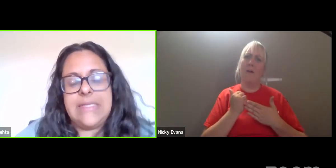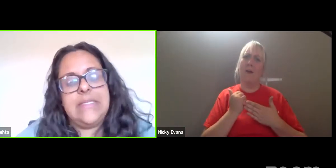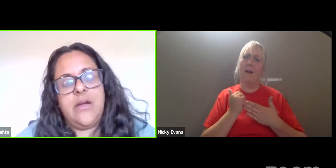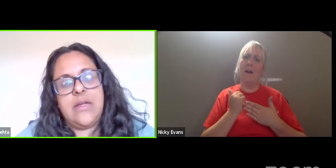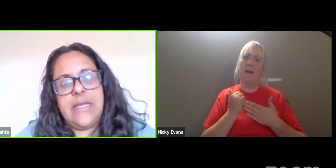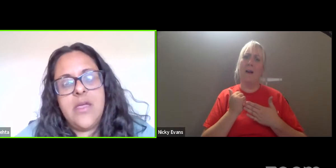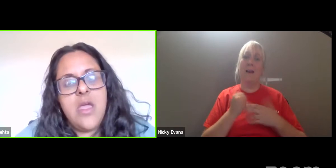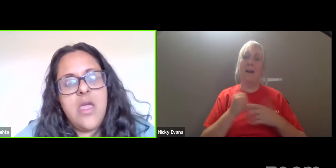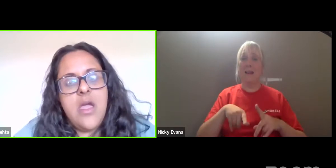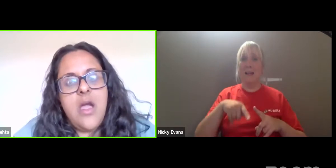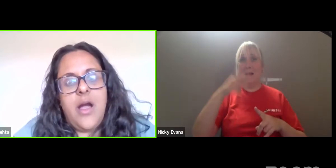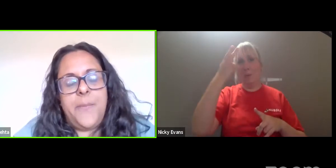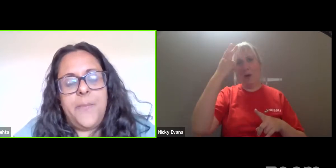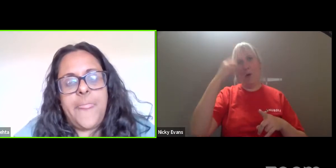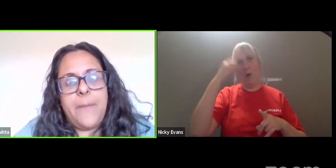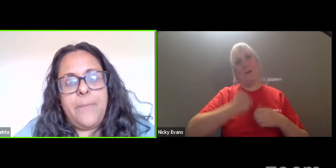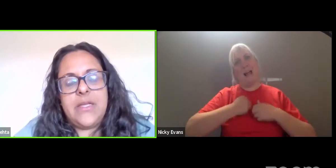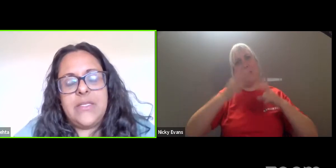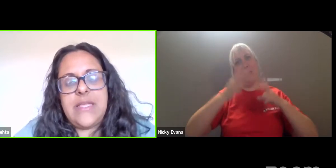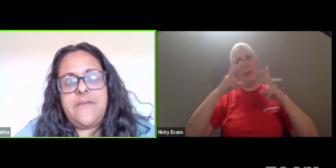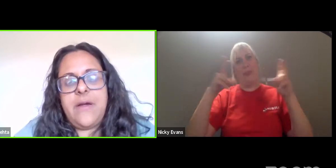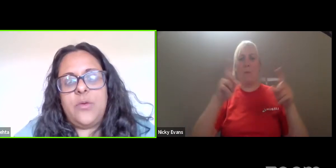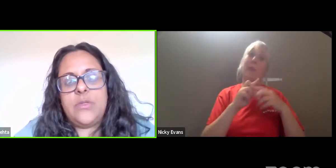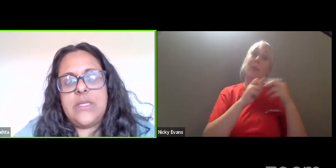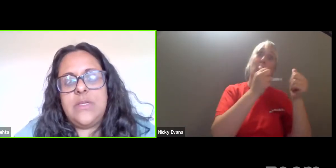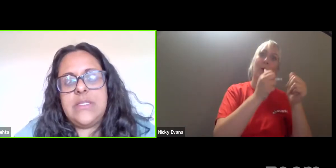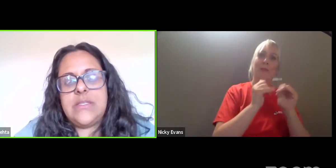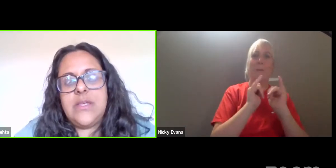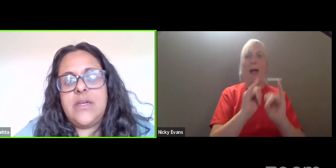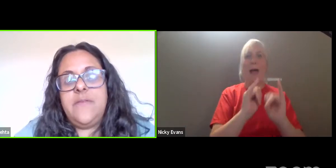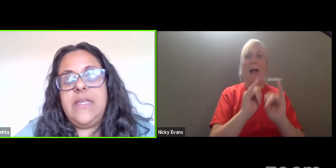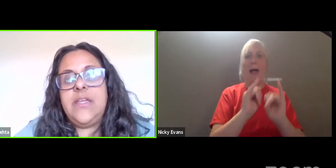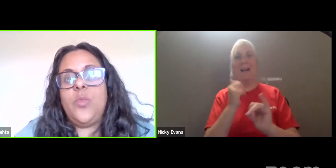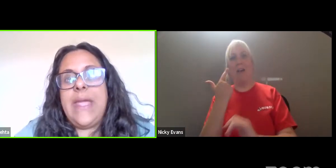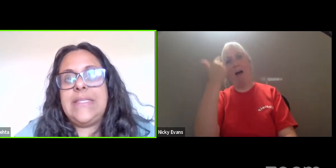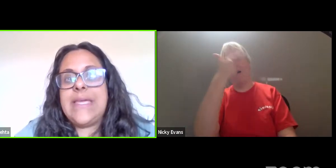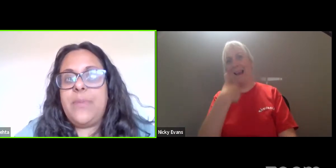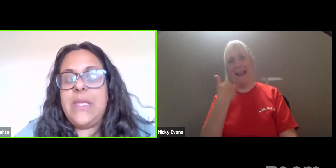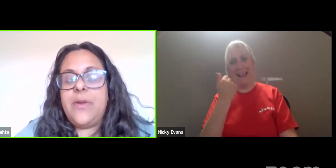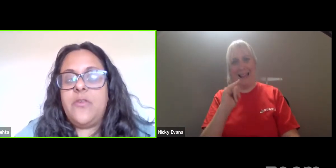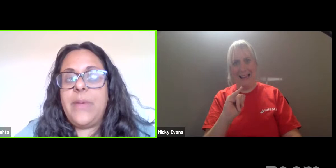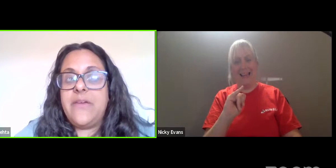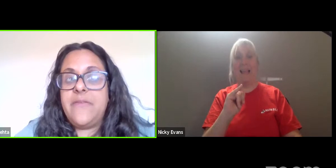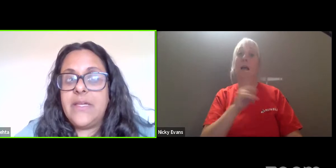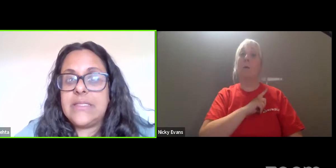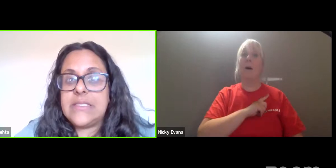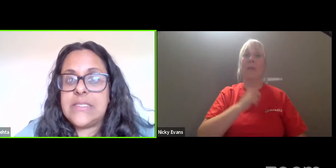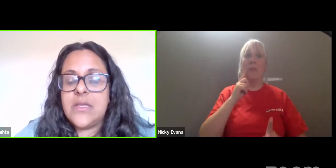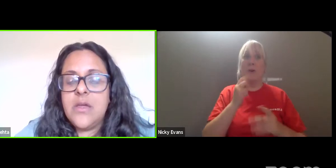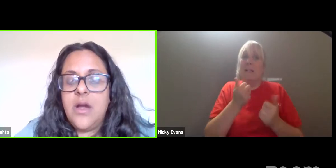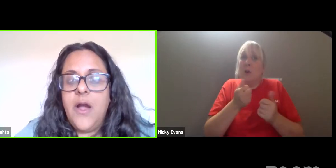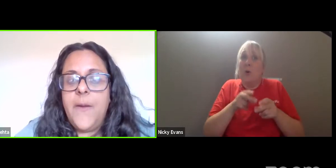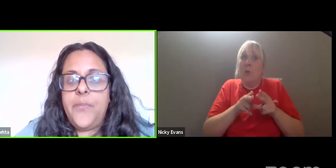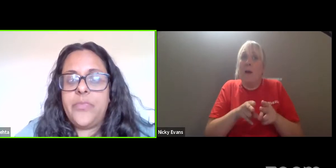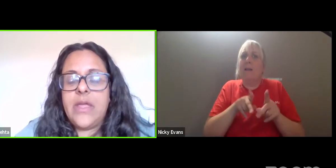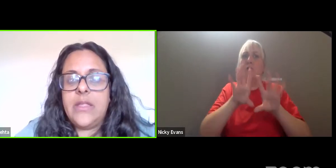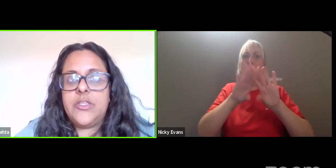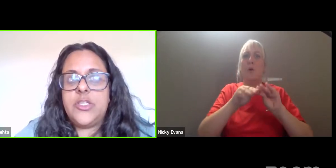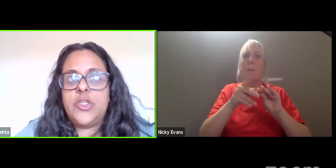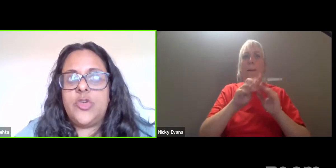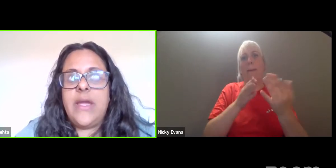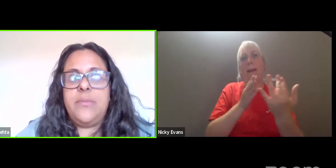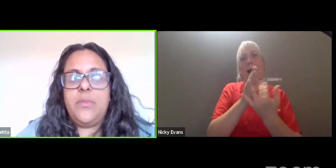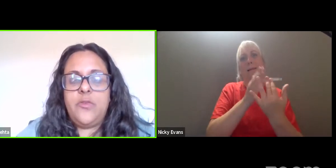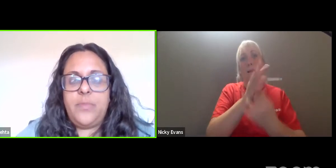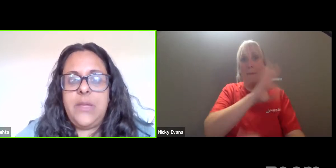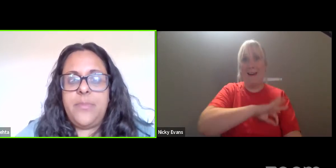good, the bad and the ugly, because they felt it was a convenient way to get people off benefits and